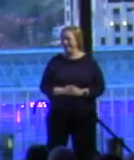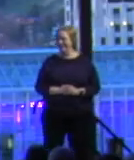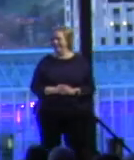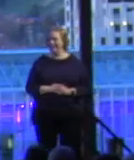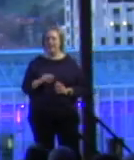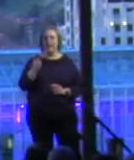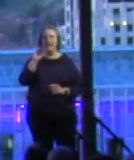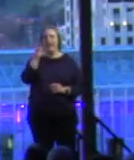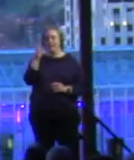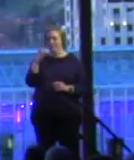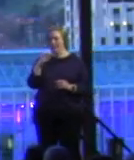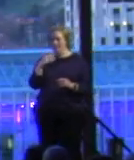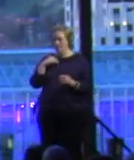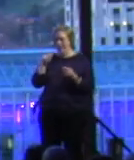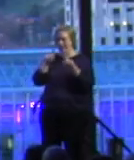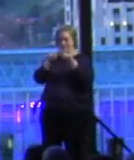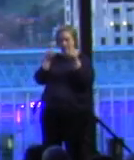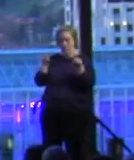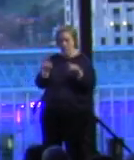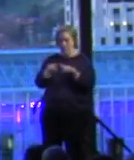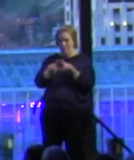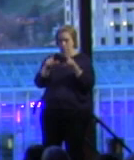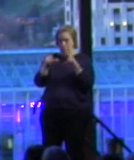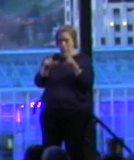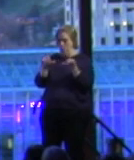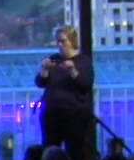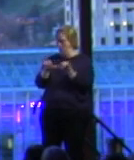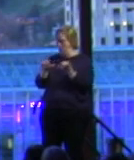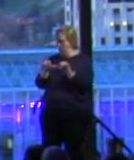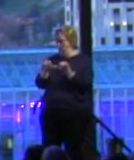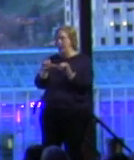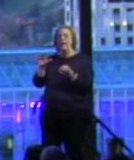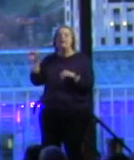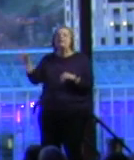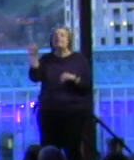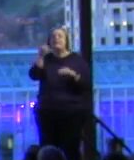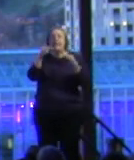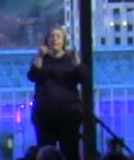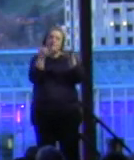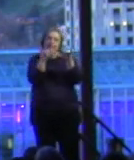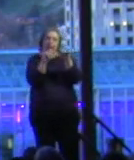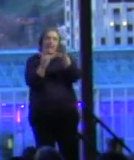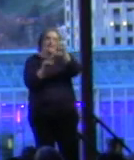Mike, we have this poster for you. It is the same size as all the others. It